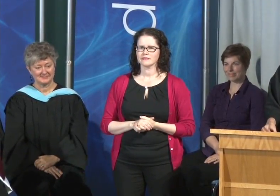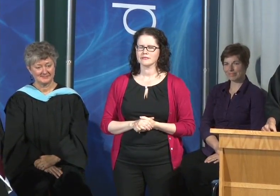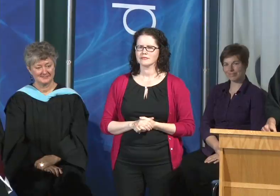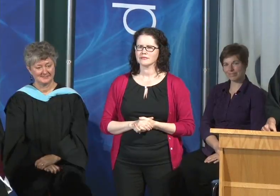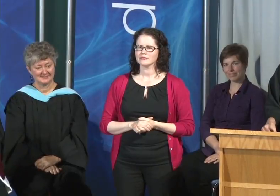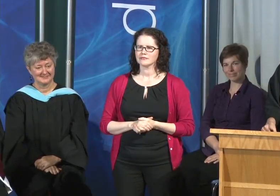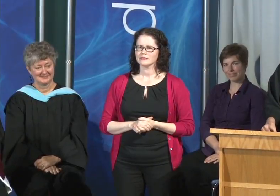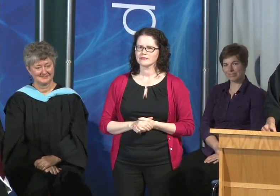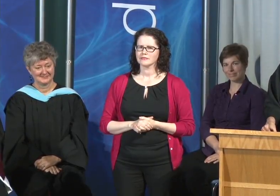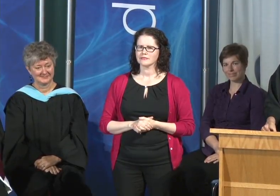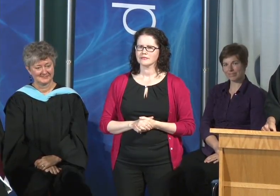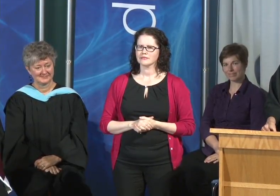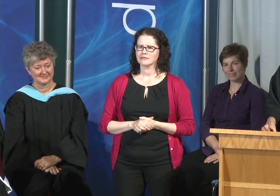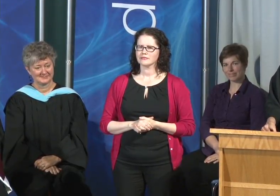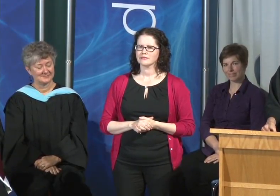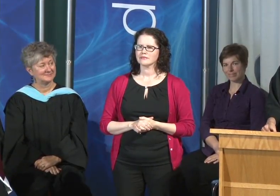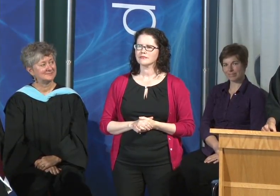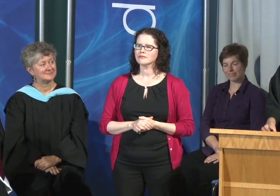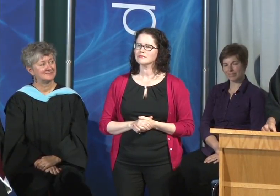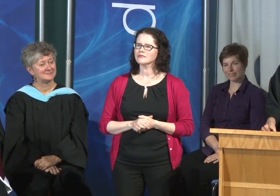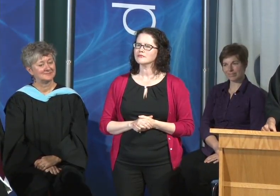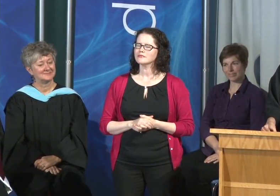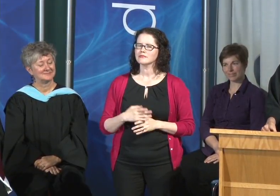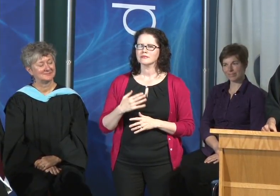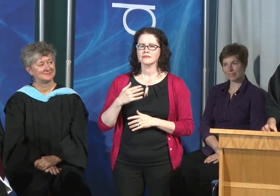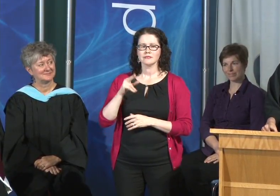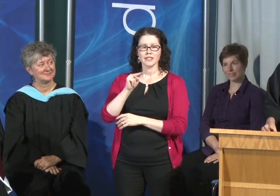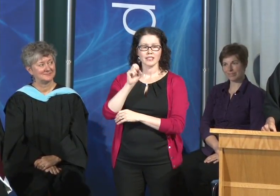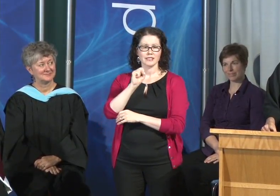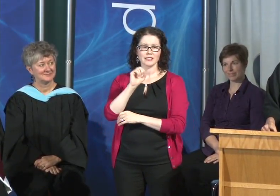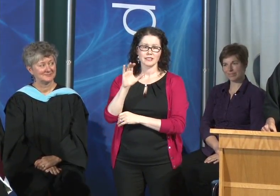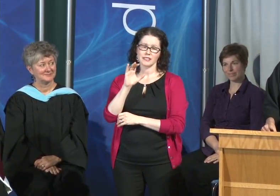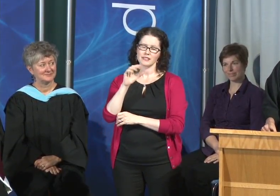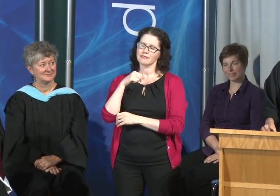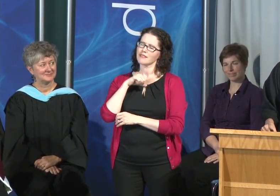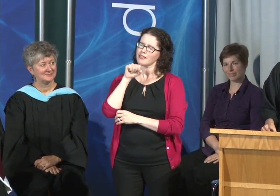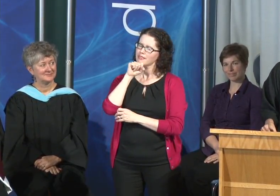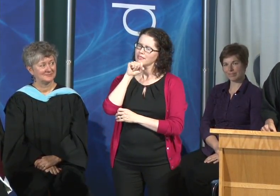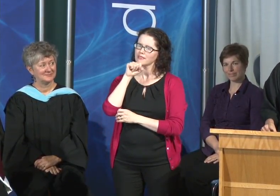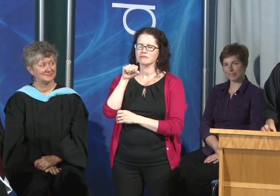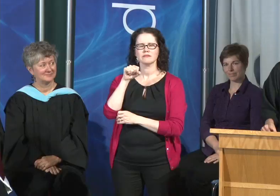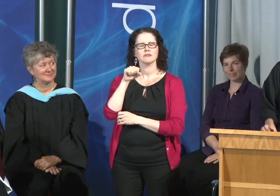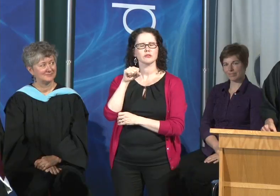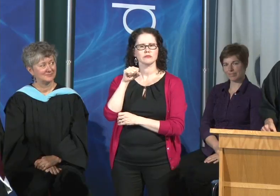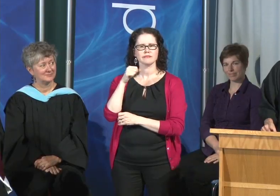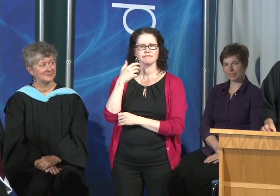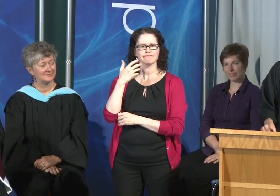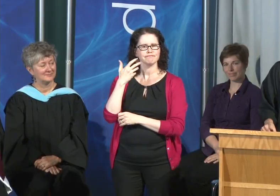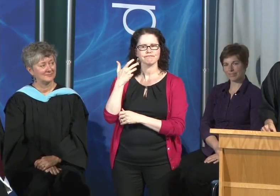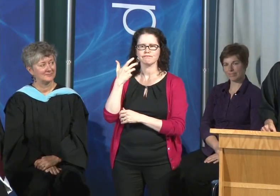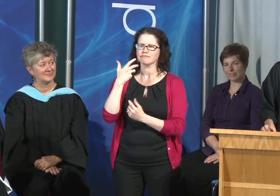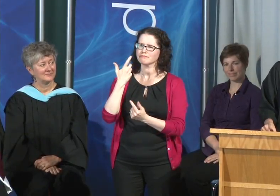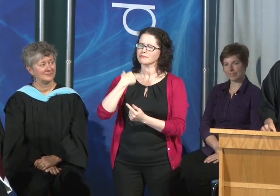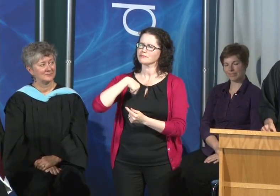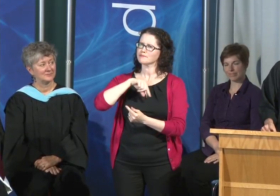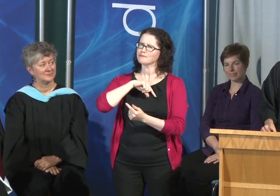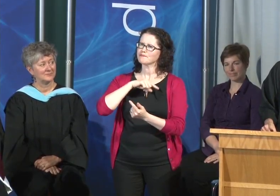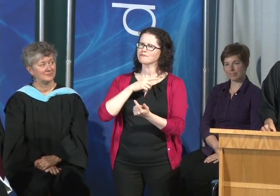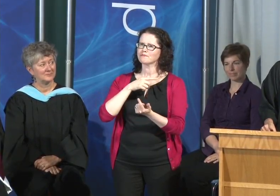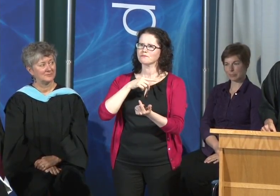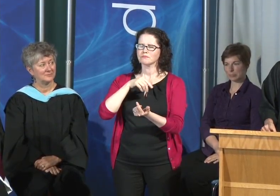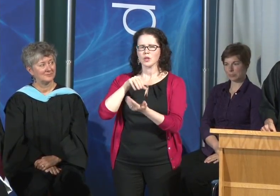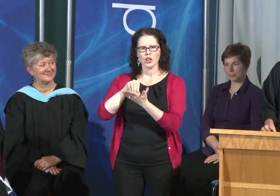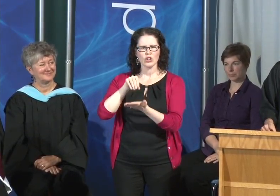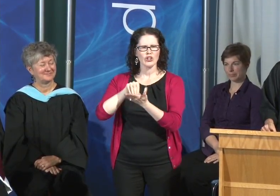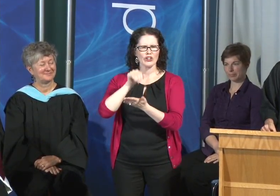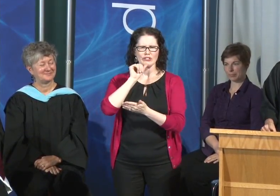One of the things that I love most about NSCC is that we have all learned so much more than balancing